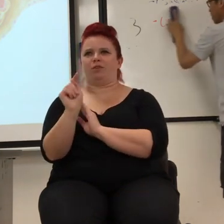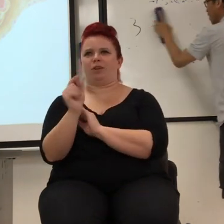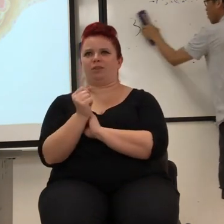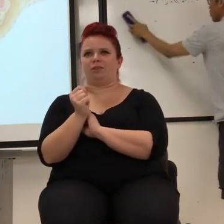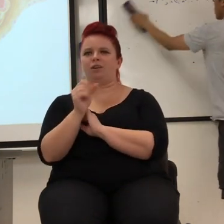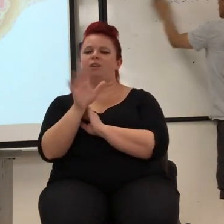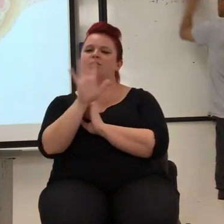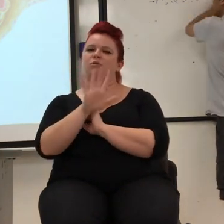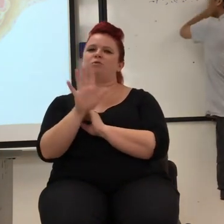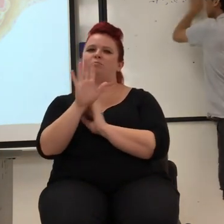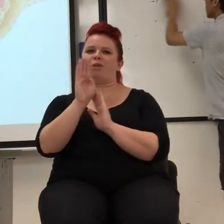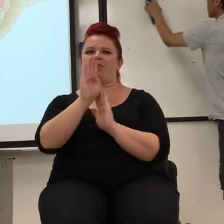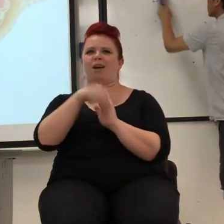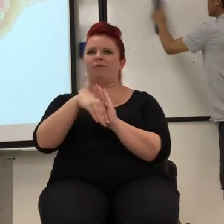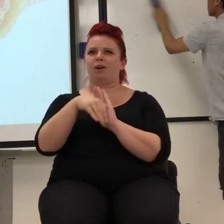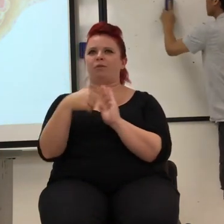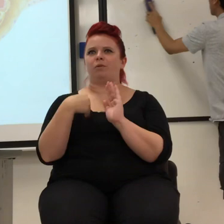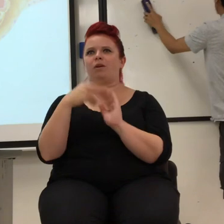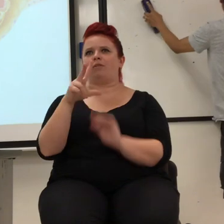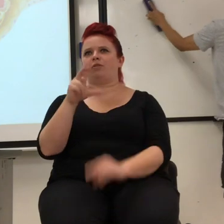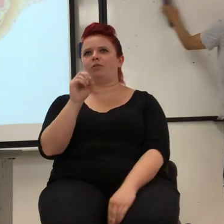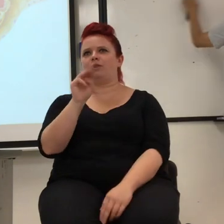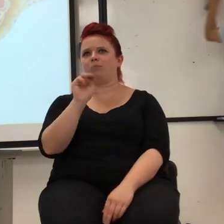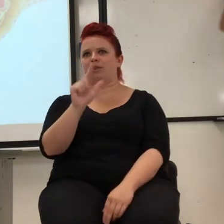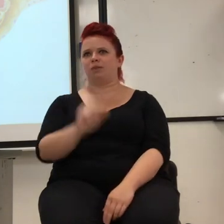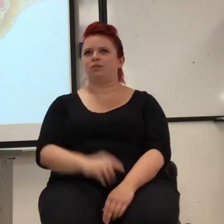mils every half hour.